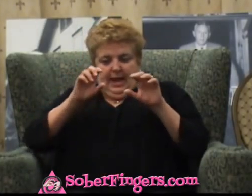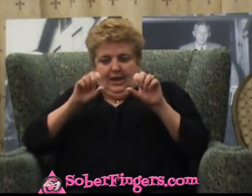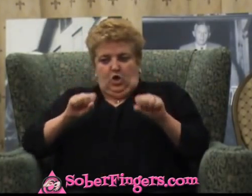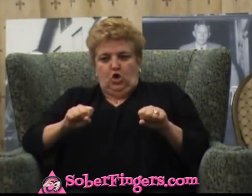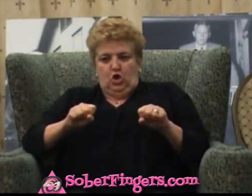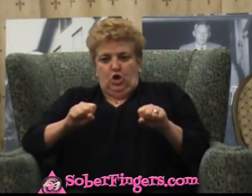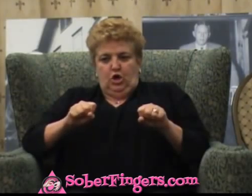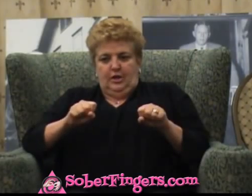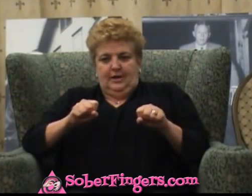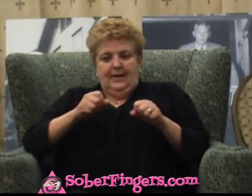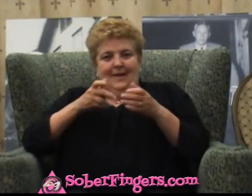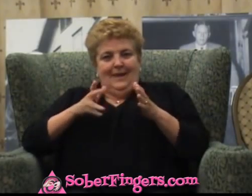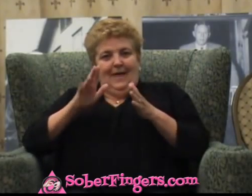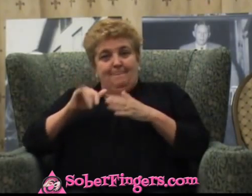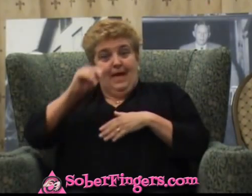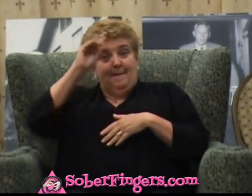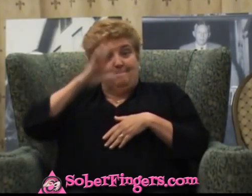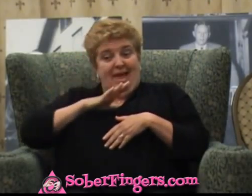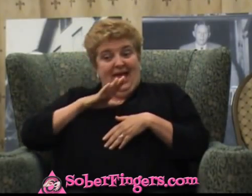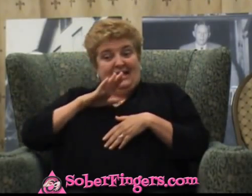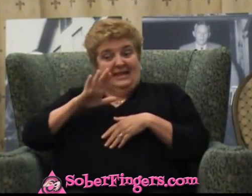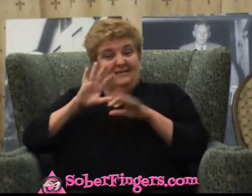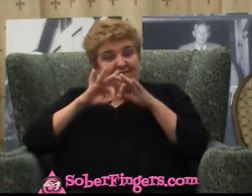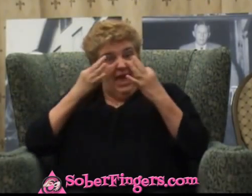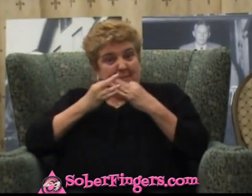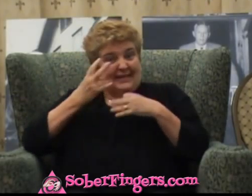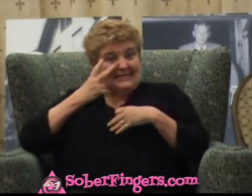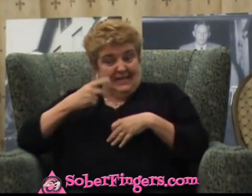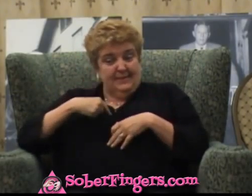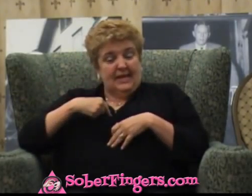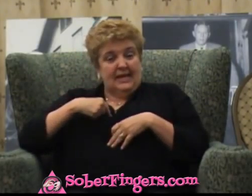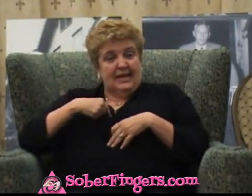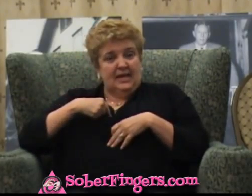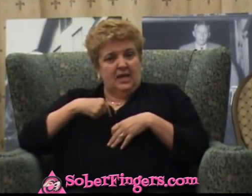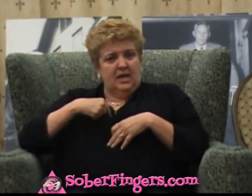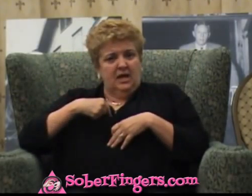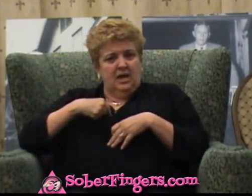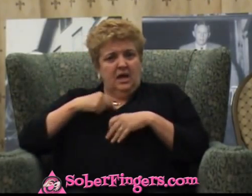man's parents see me and his family see me, and I could say I was sorry